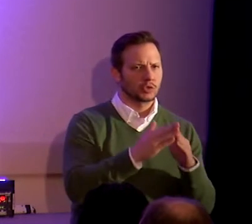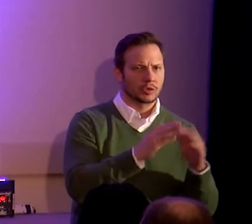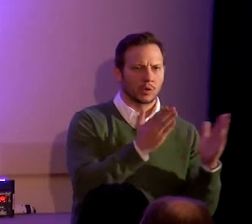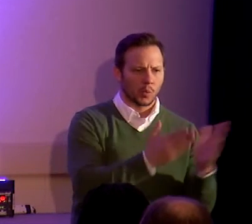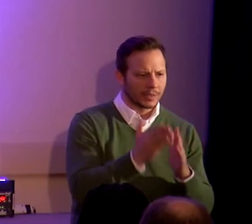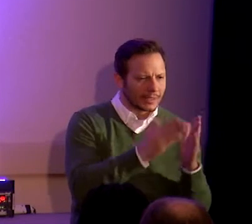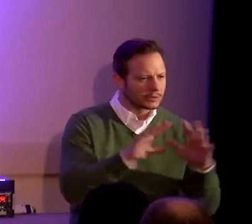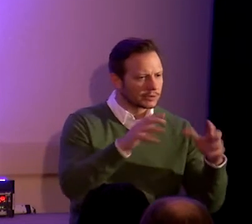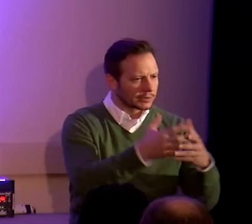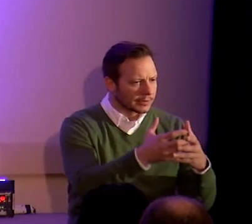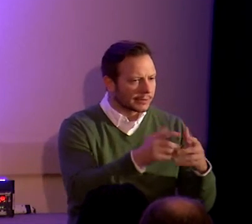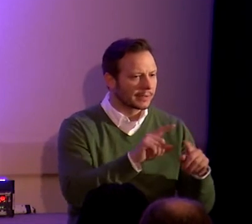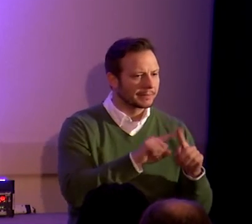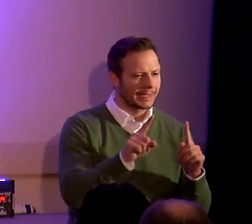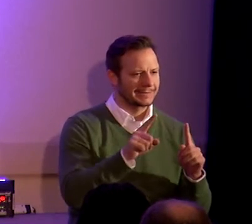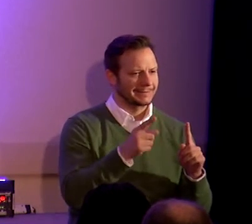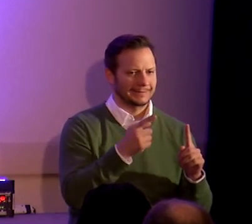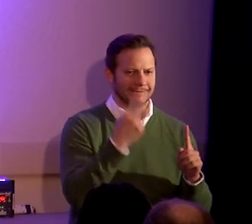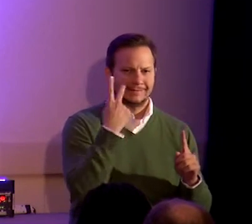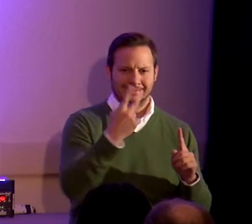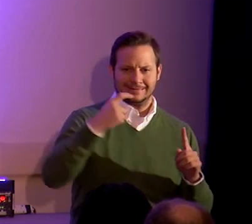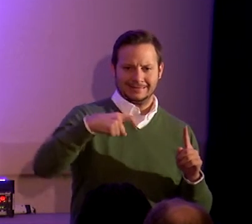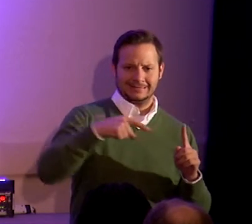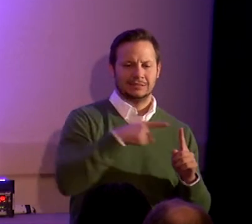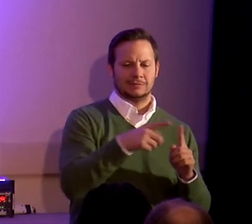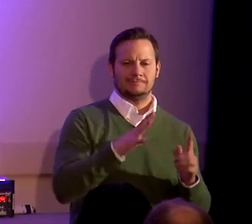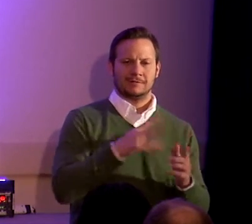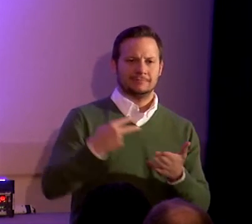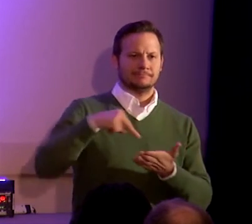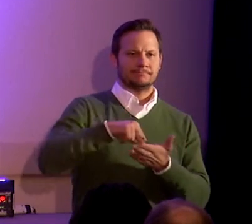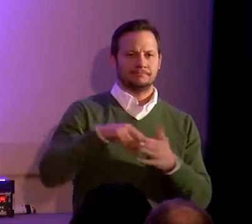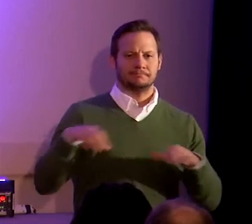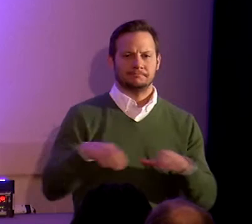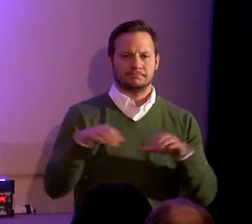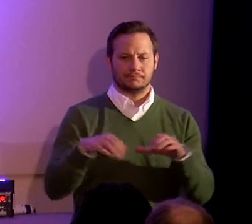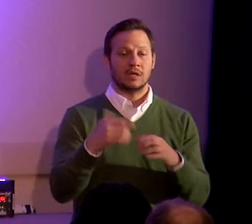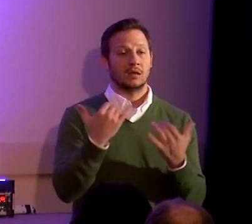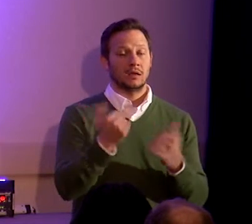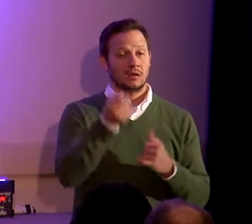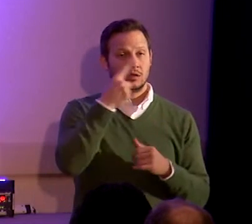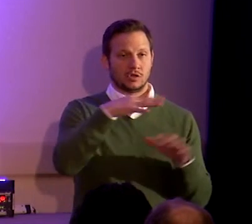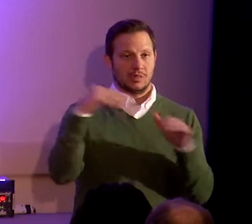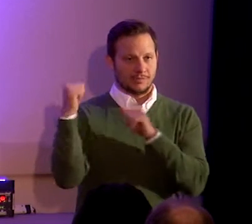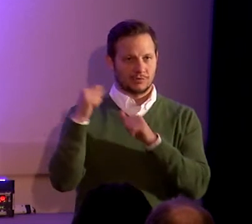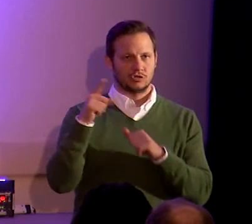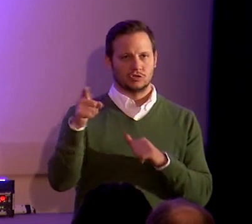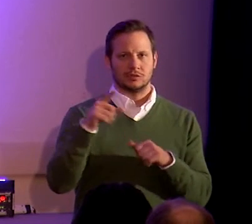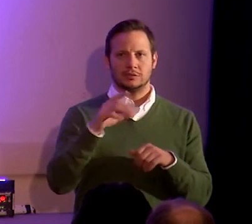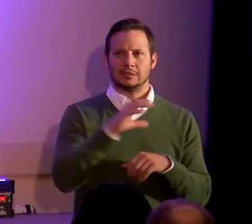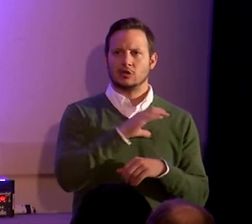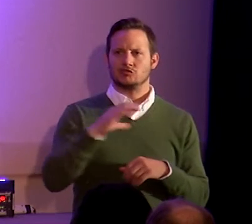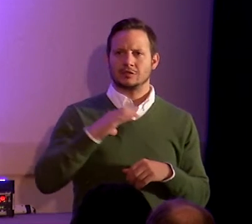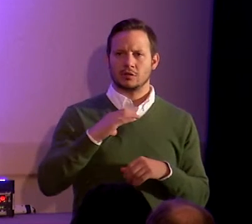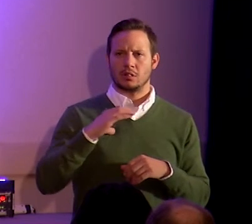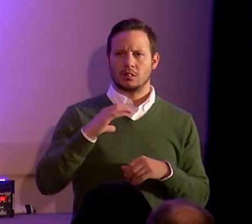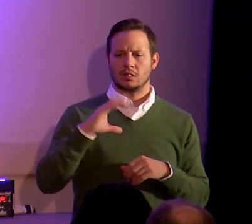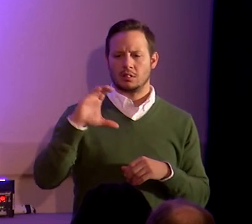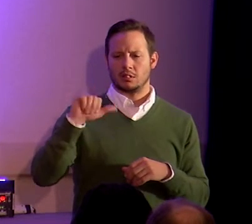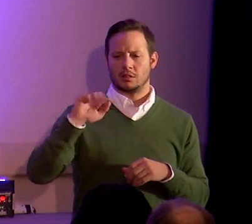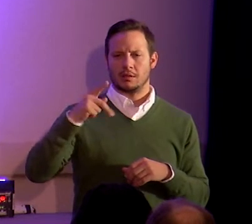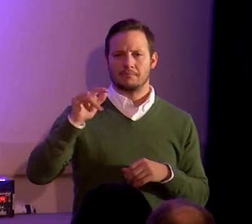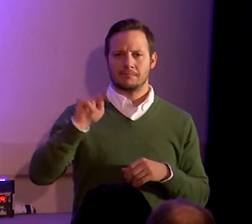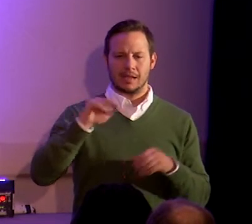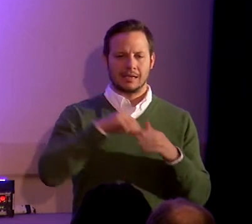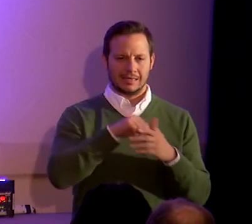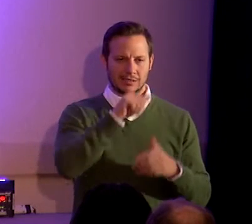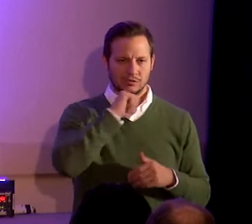stepped up because someone had to. Right? And when she left, and actually now she's actually running a congressional campaign in Arizona for